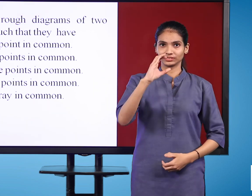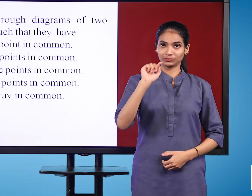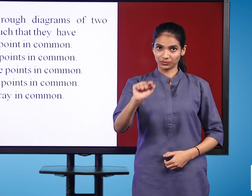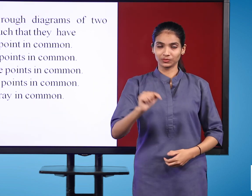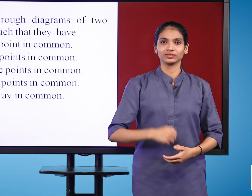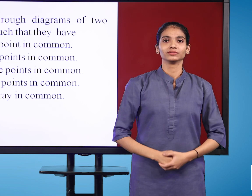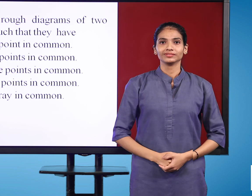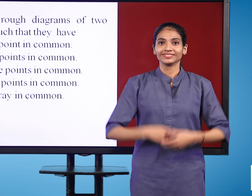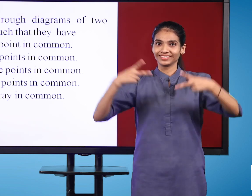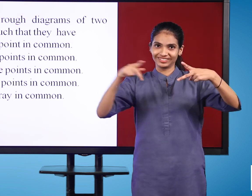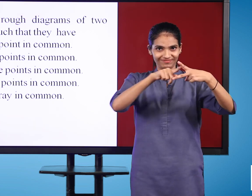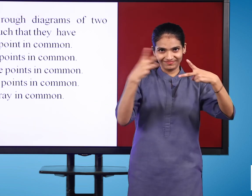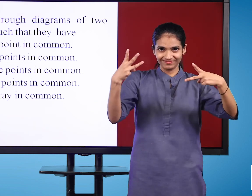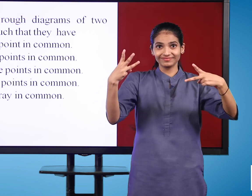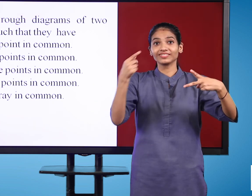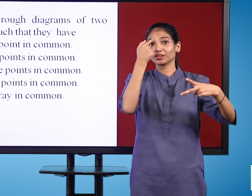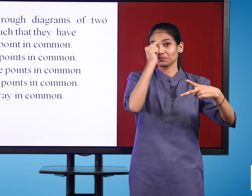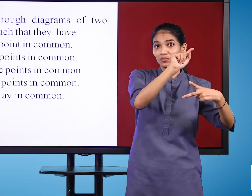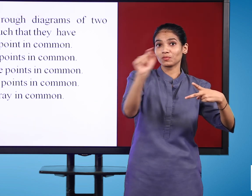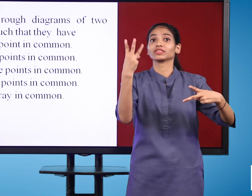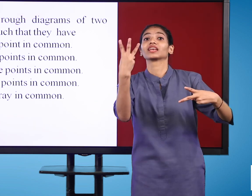C. 3 points in common.